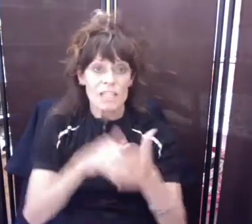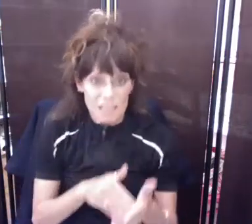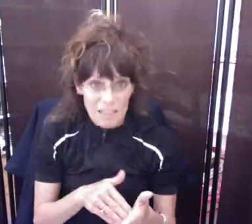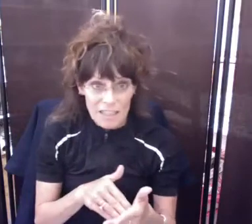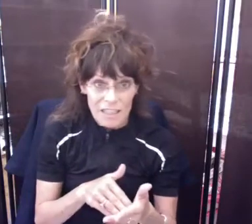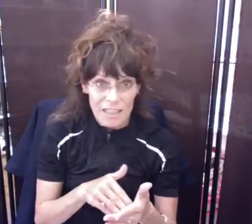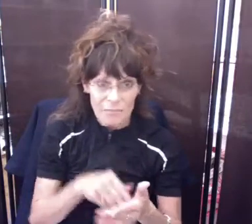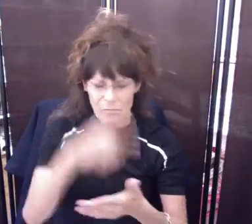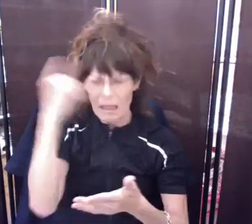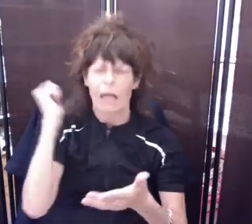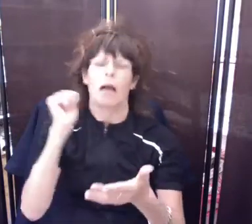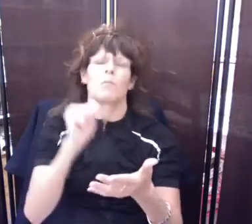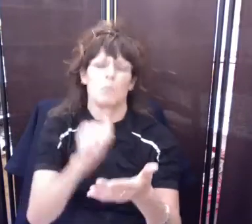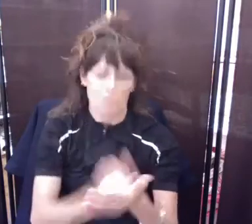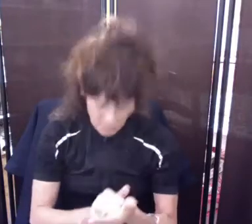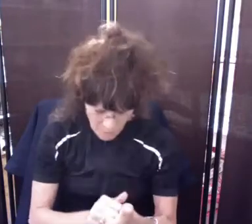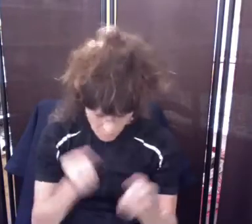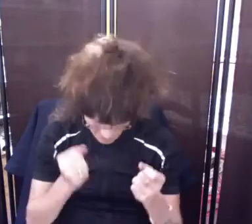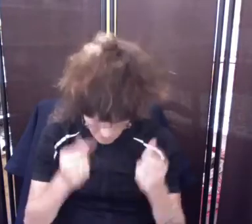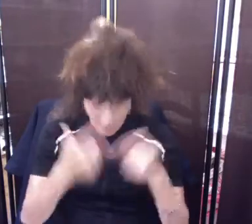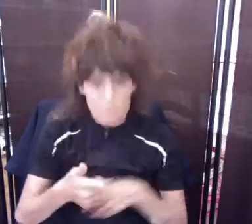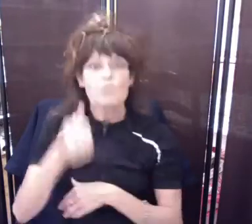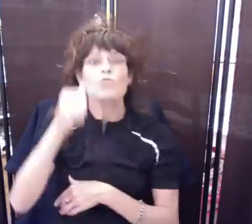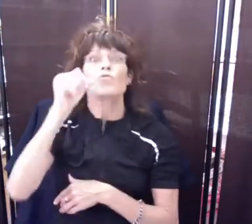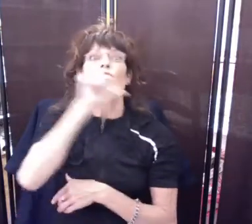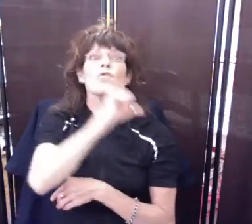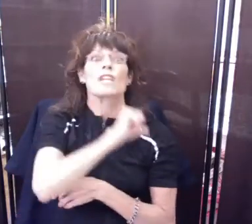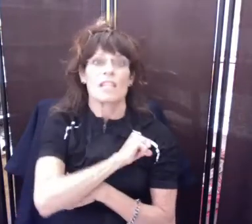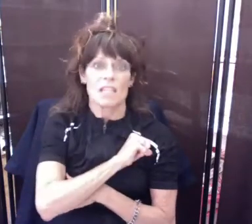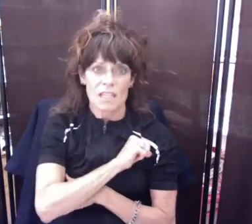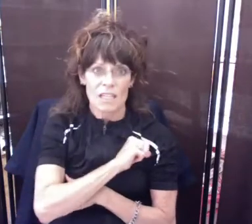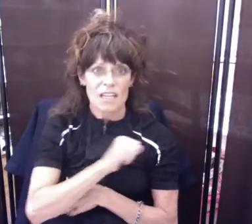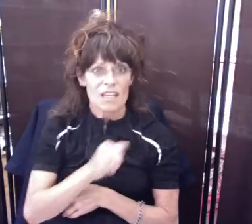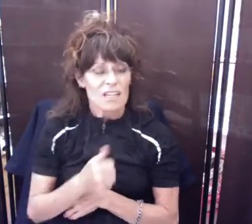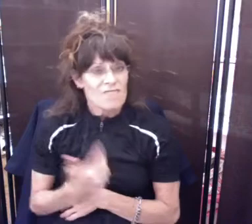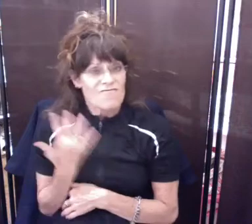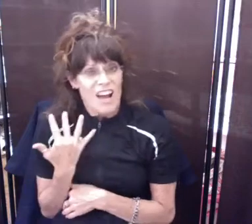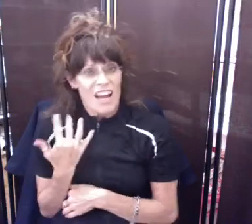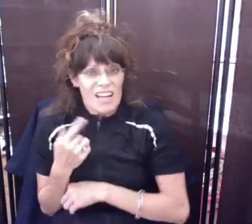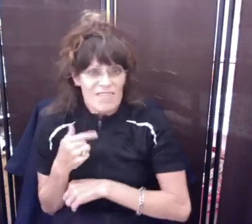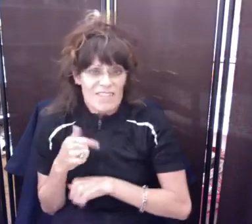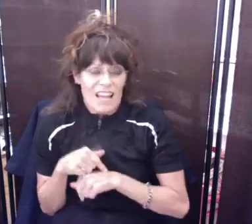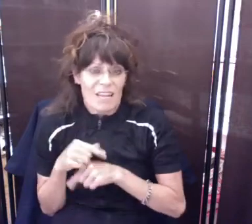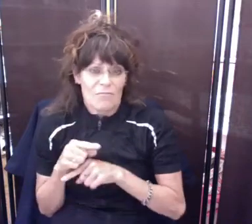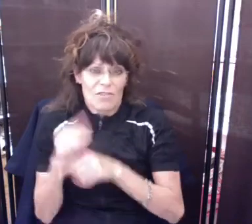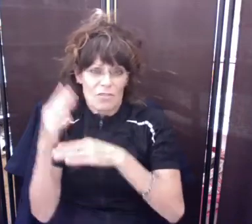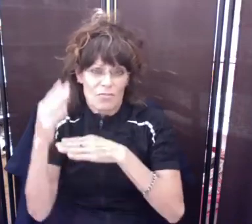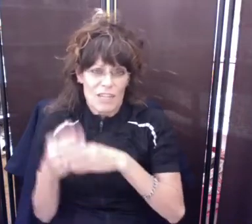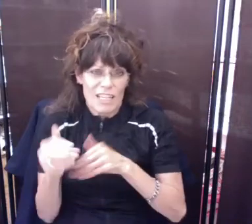drink until I went into a blackout, passed out, I'd get drunk 5 times on a weekend and try to pull out of it for work somewhere